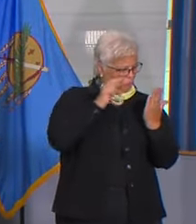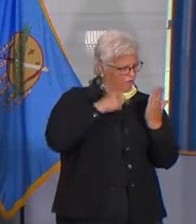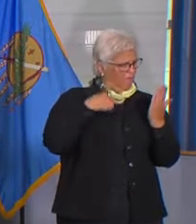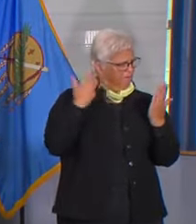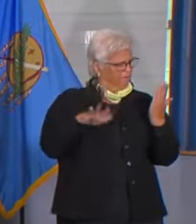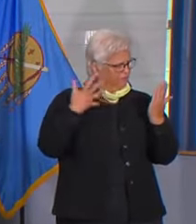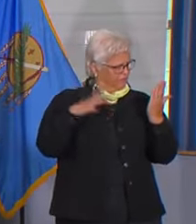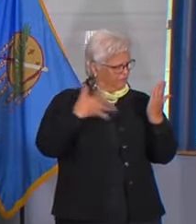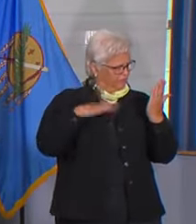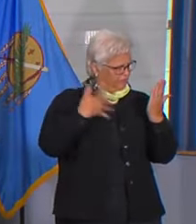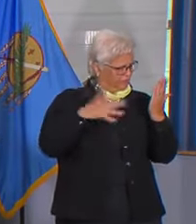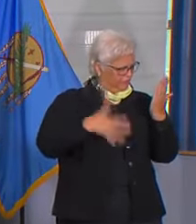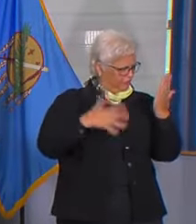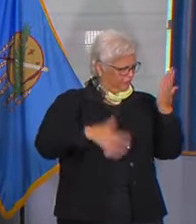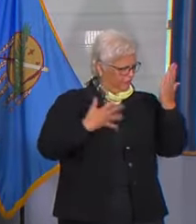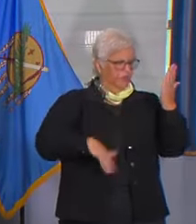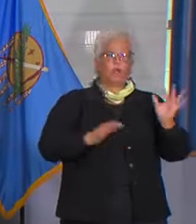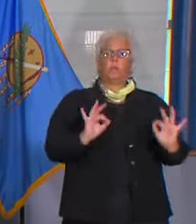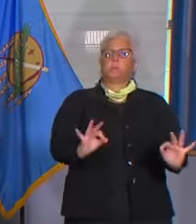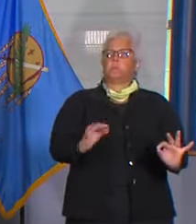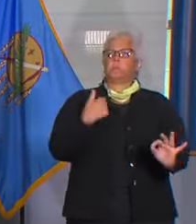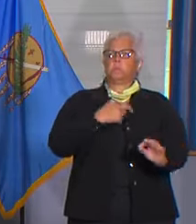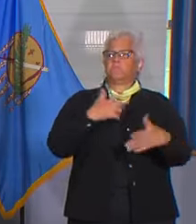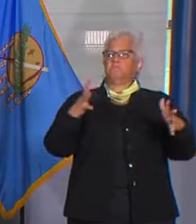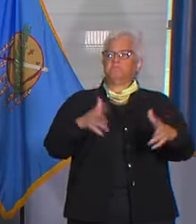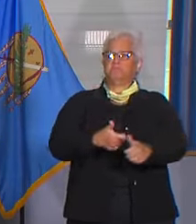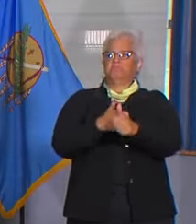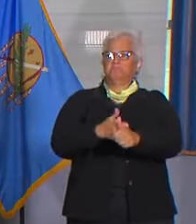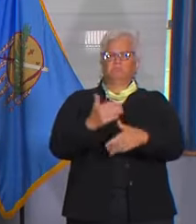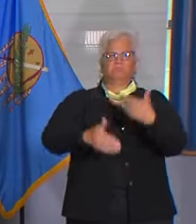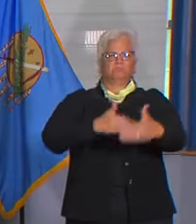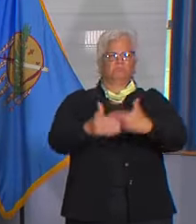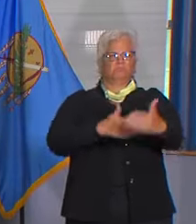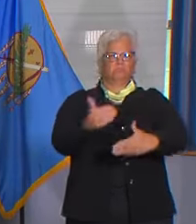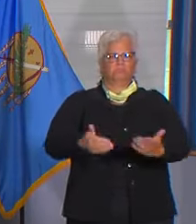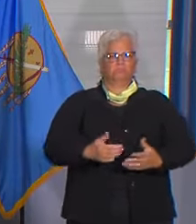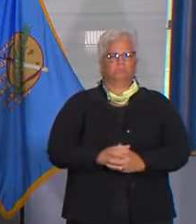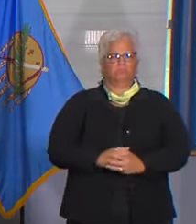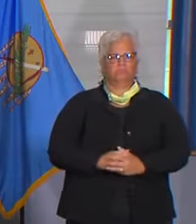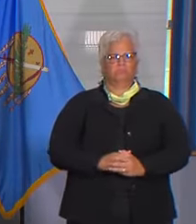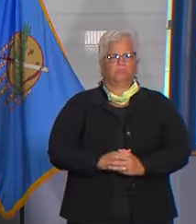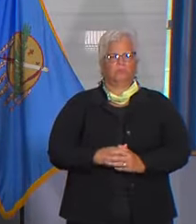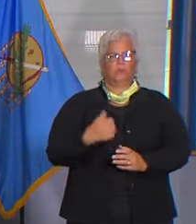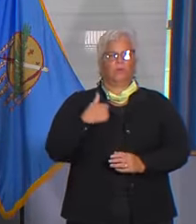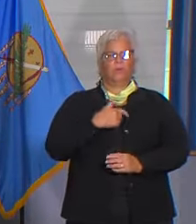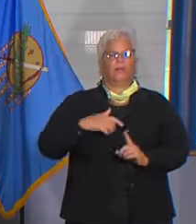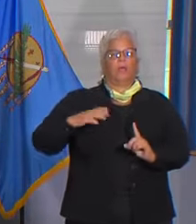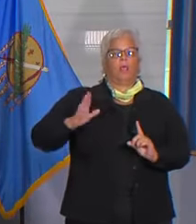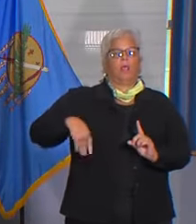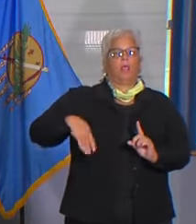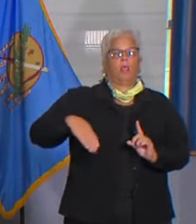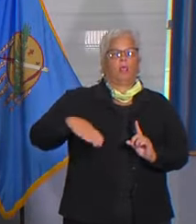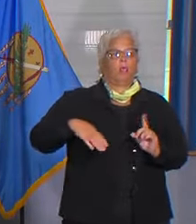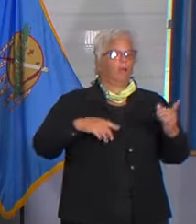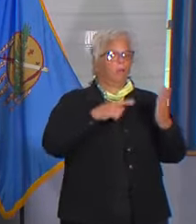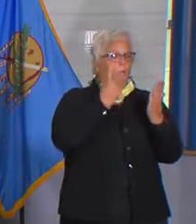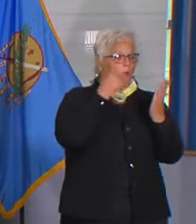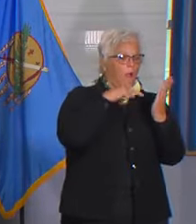see in place right now would be event size limitations, limitations on gatherings.